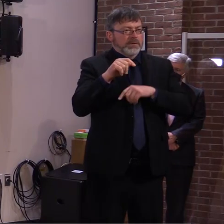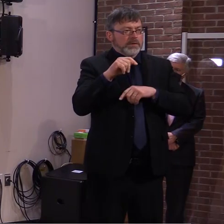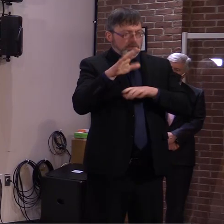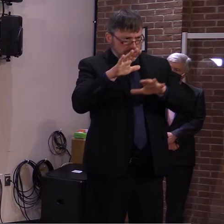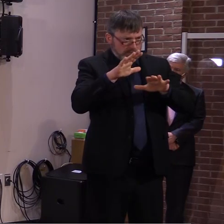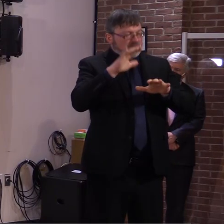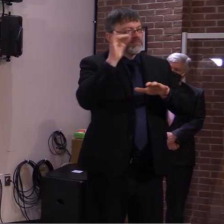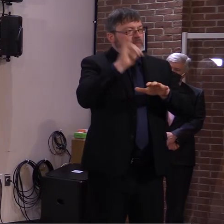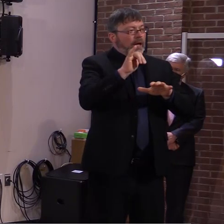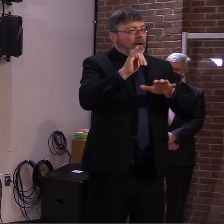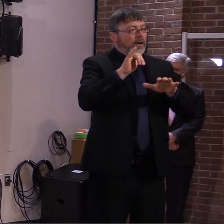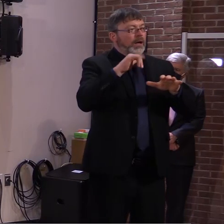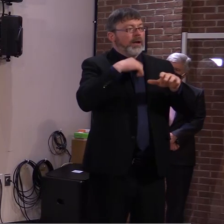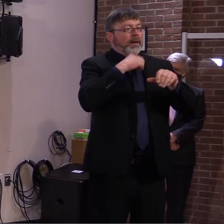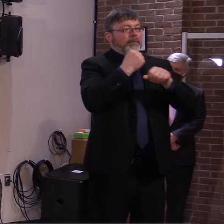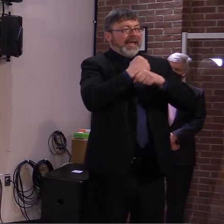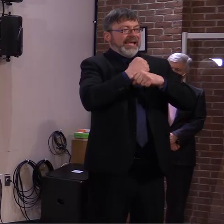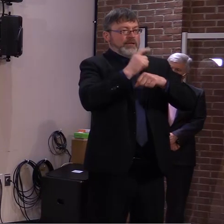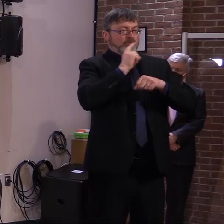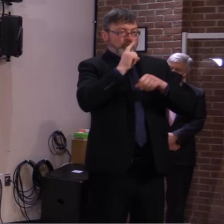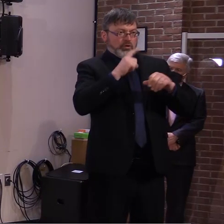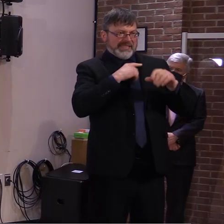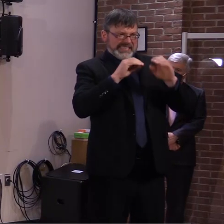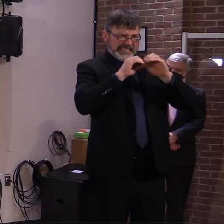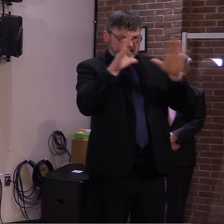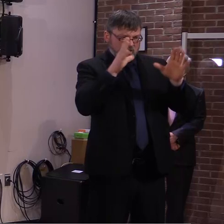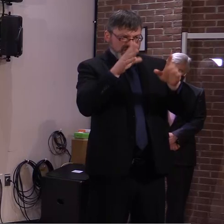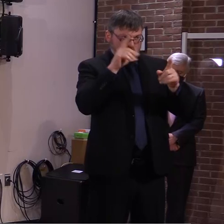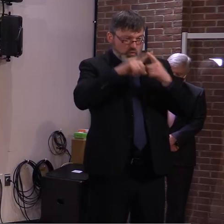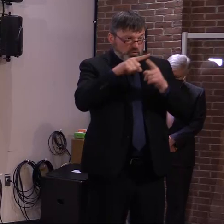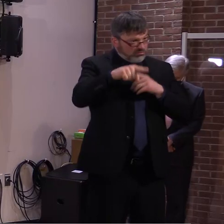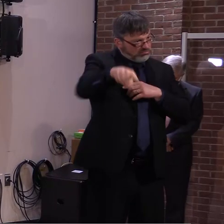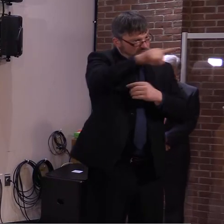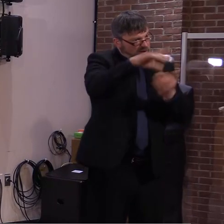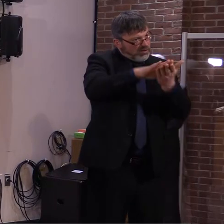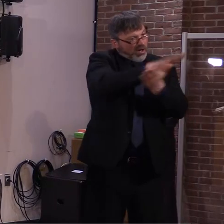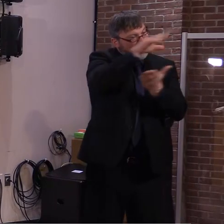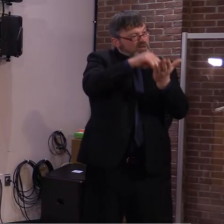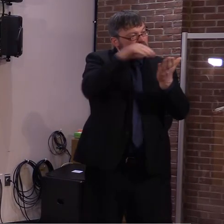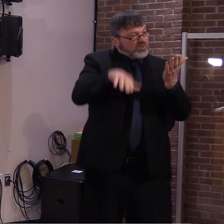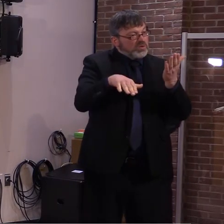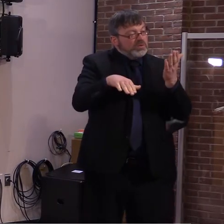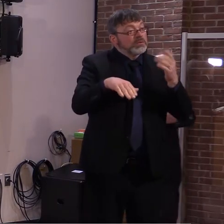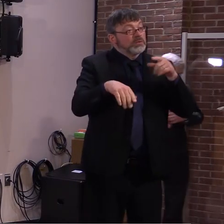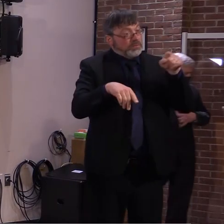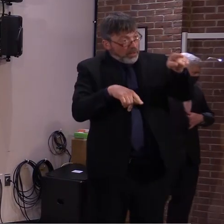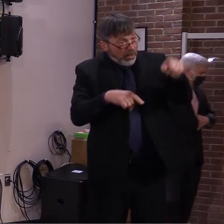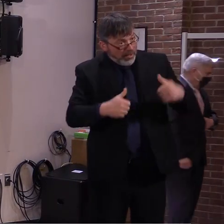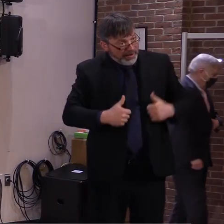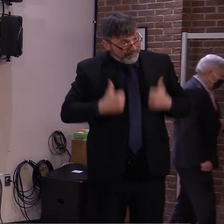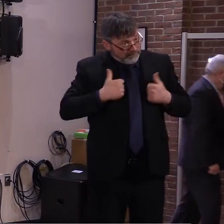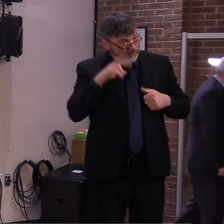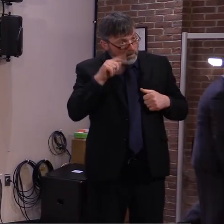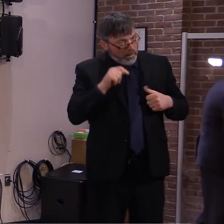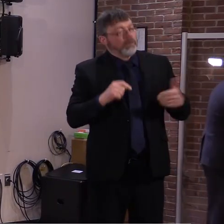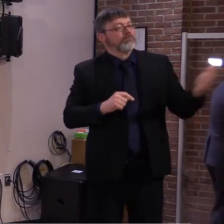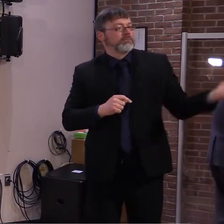that definition so they could determine themselves whether they would be able to get into the first